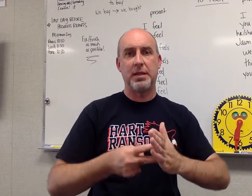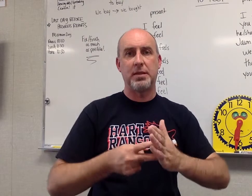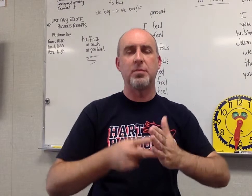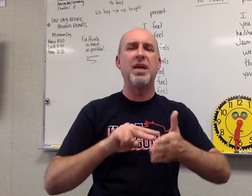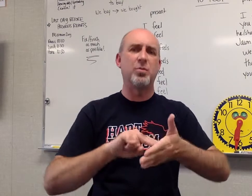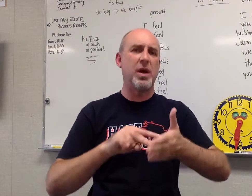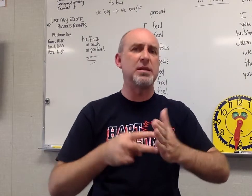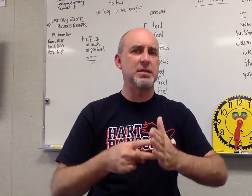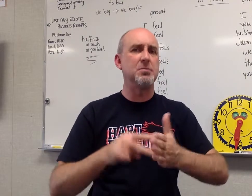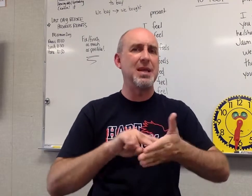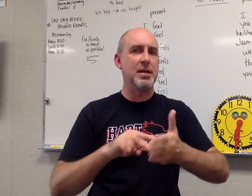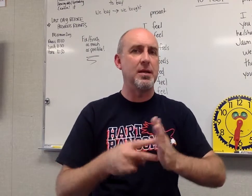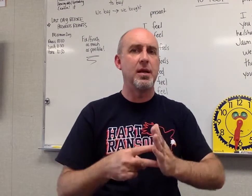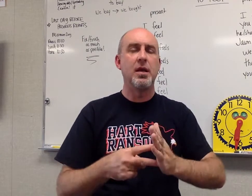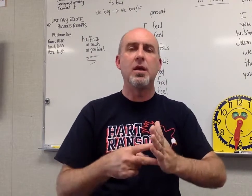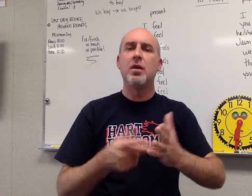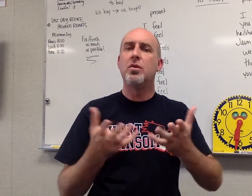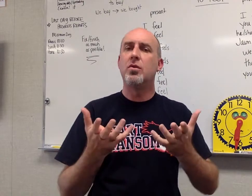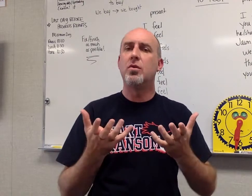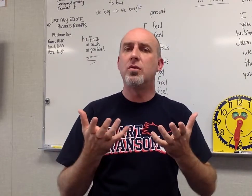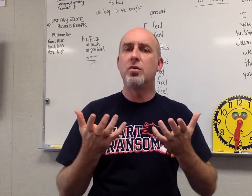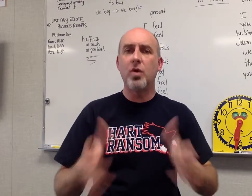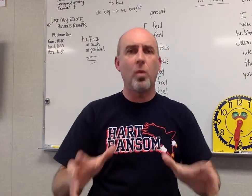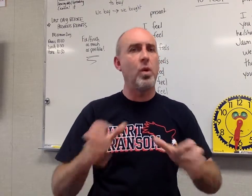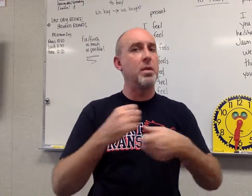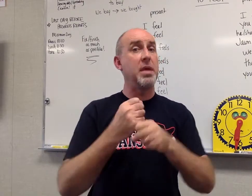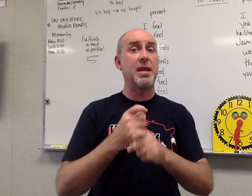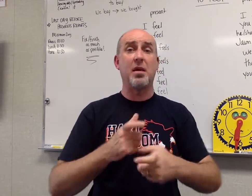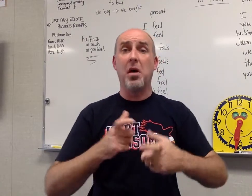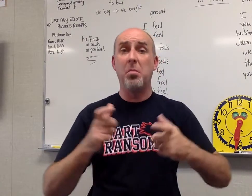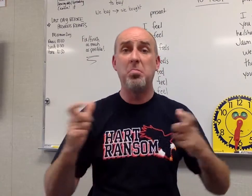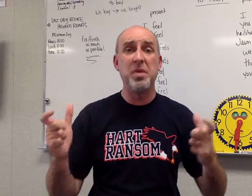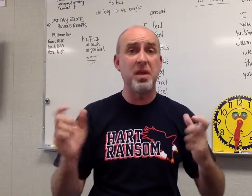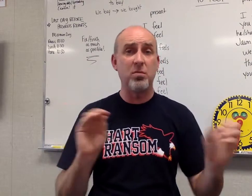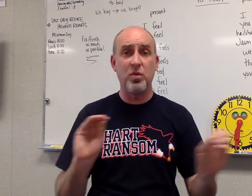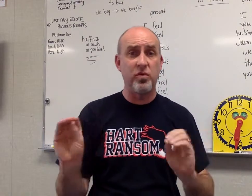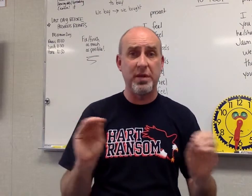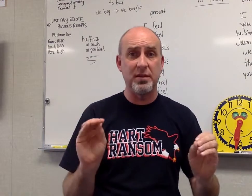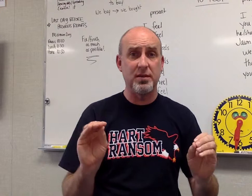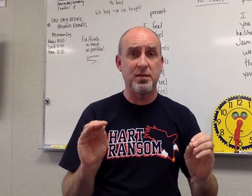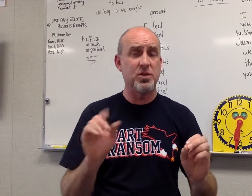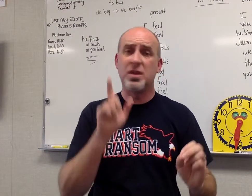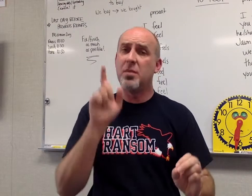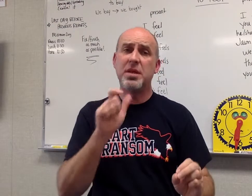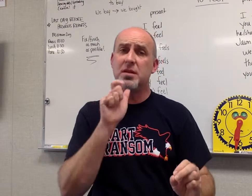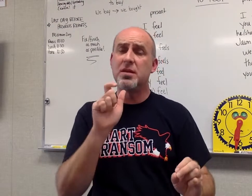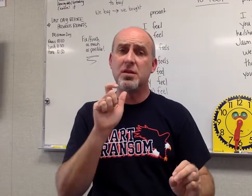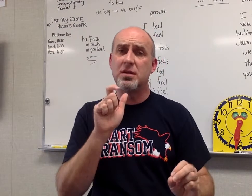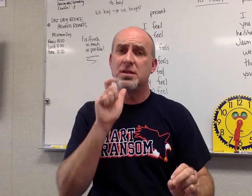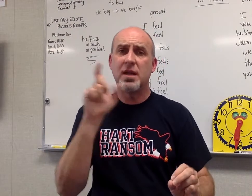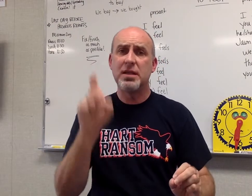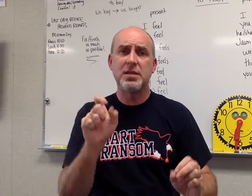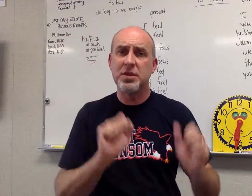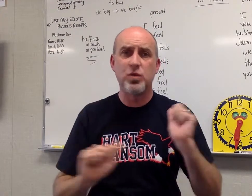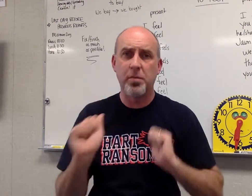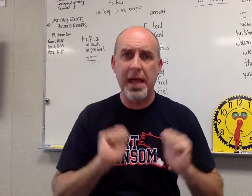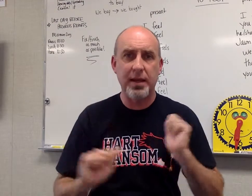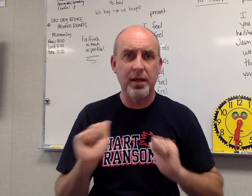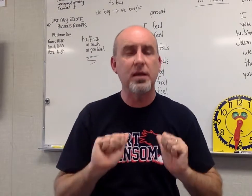You might have to practice mean. You don't want to make a big movement. It should not be. It does not need to be dramatic. It can